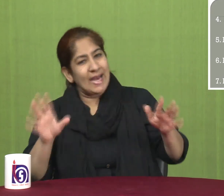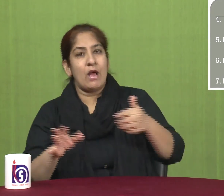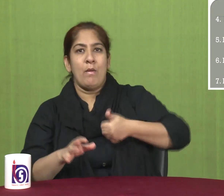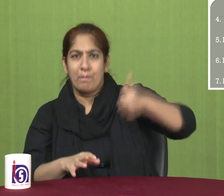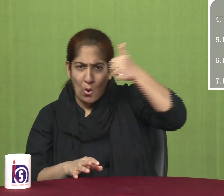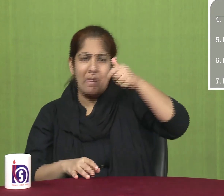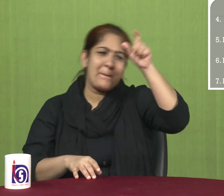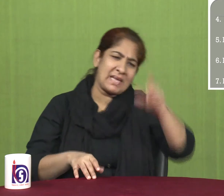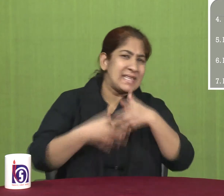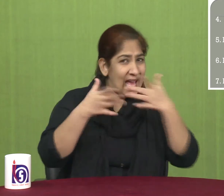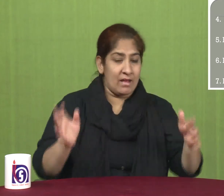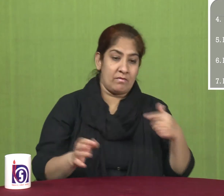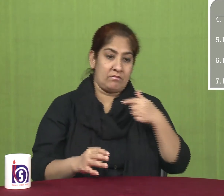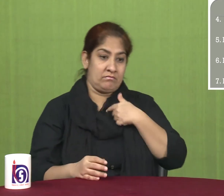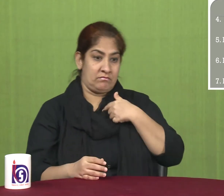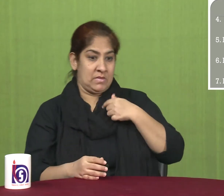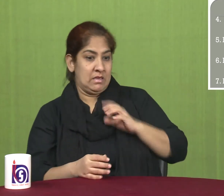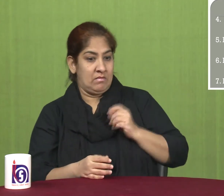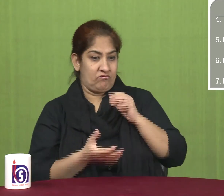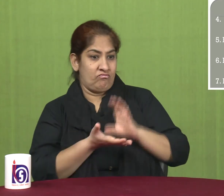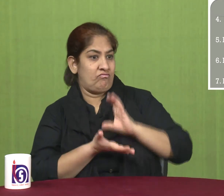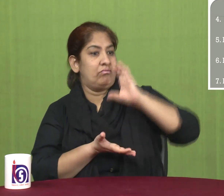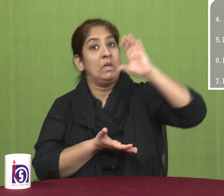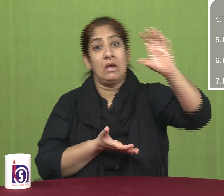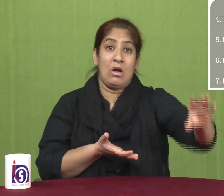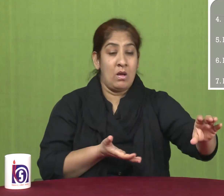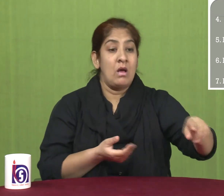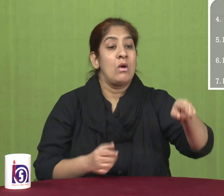about the investor's attitude.